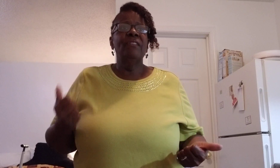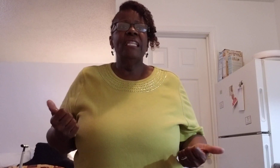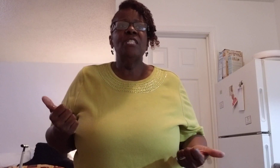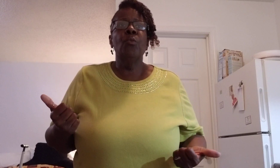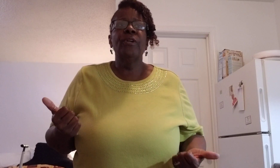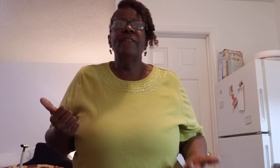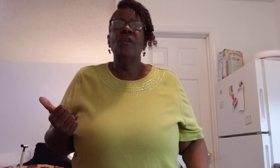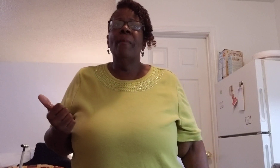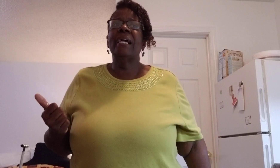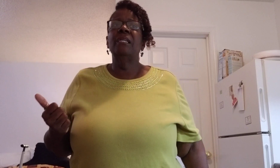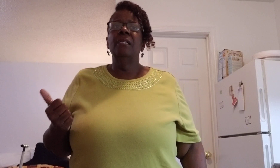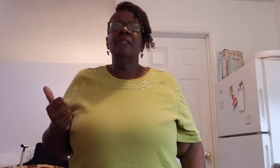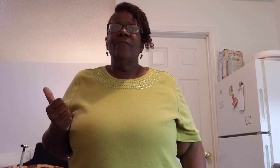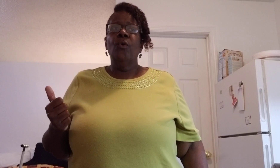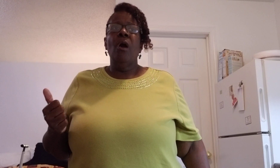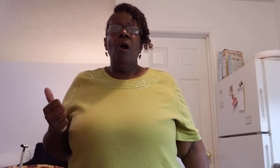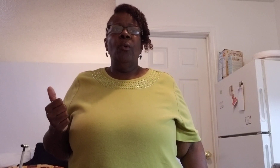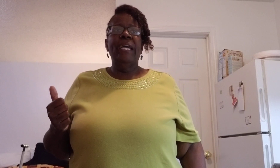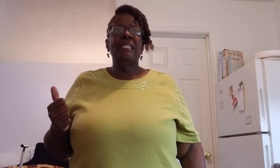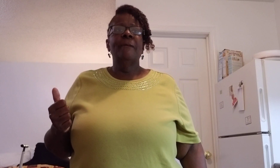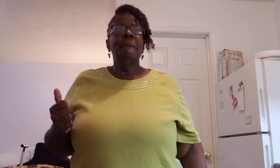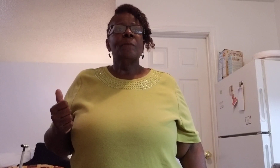Everything's working for my good for always.